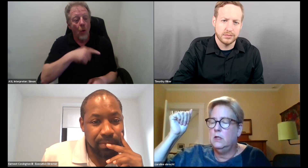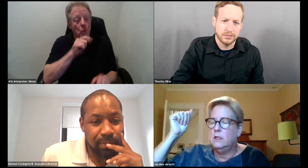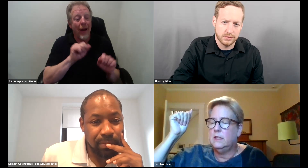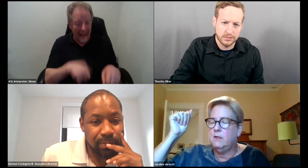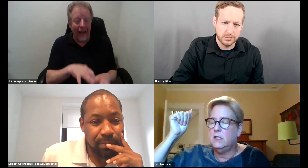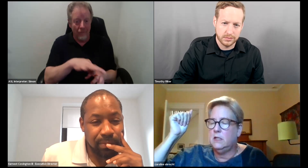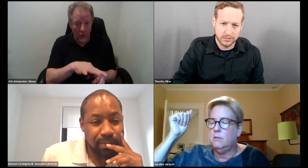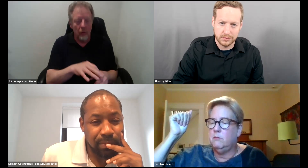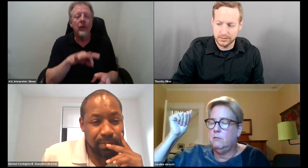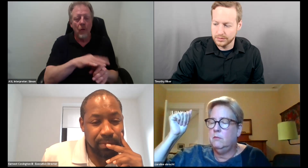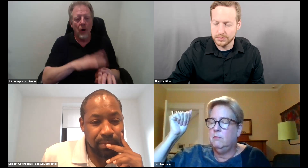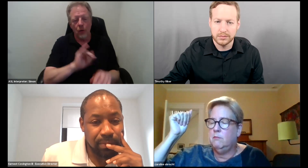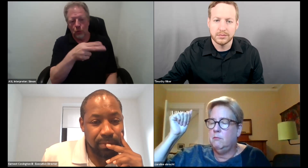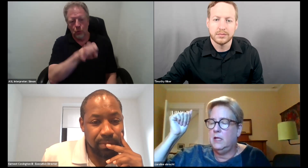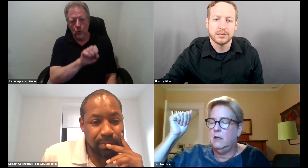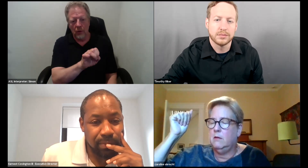June 17th